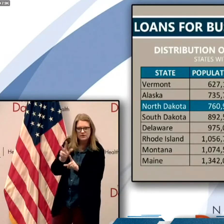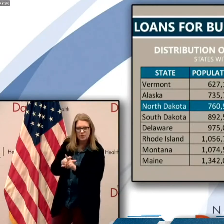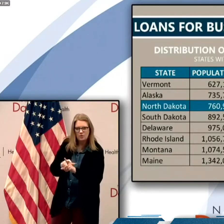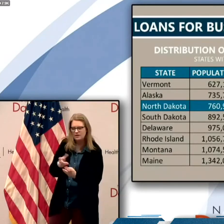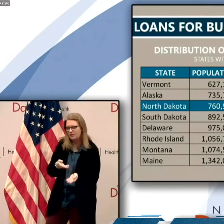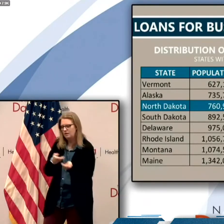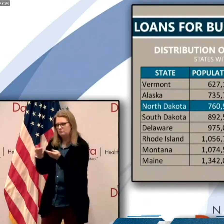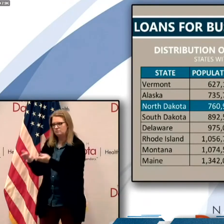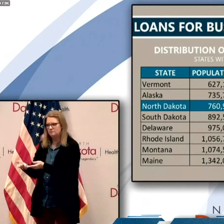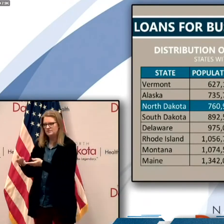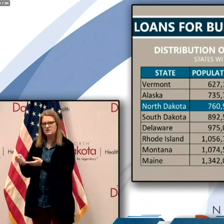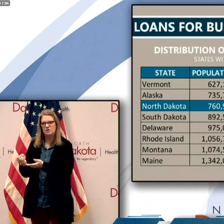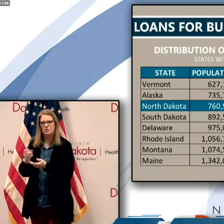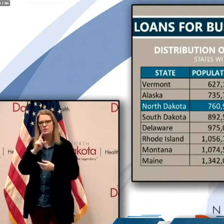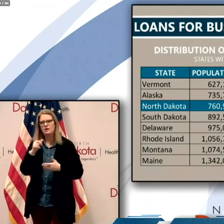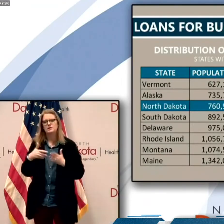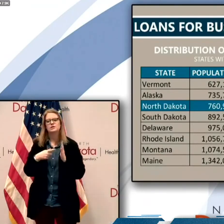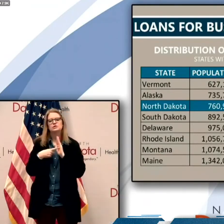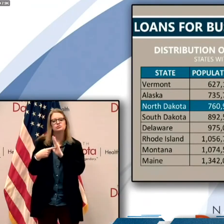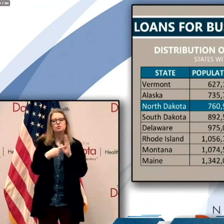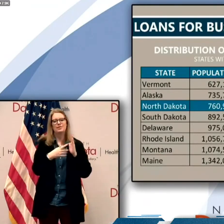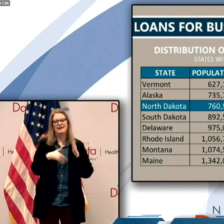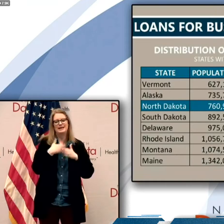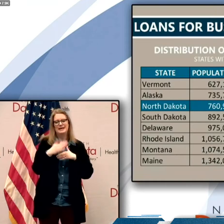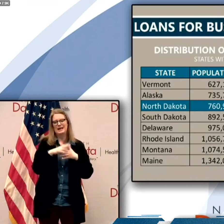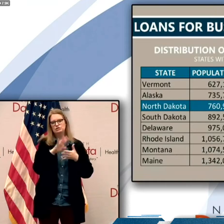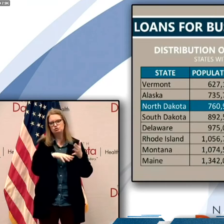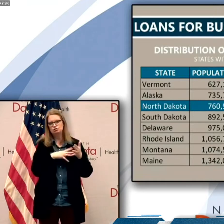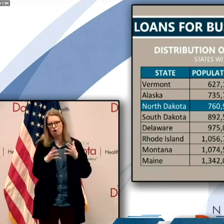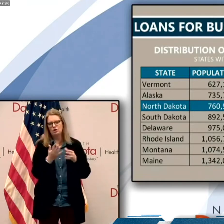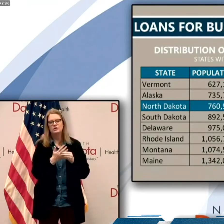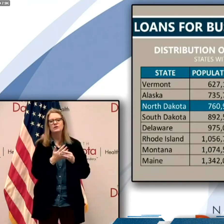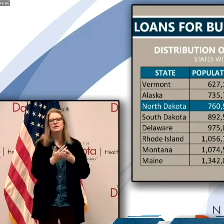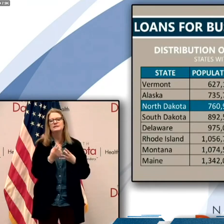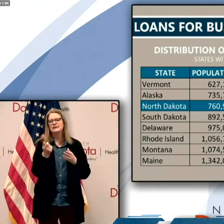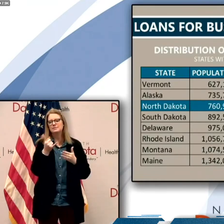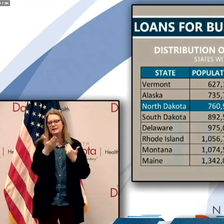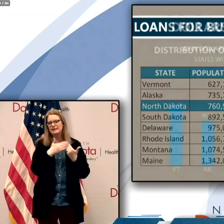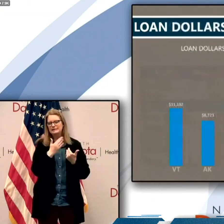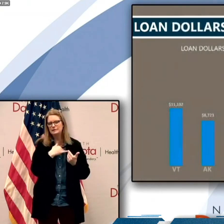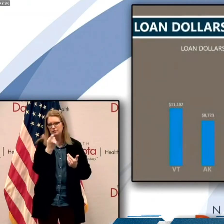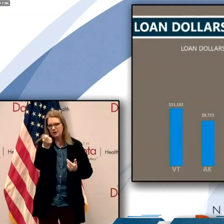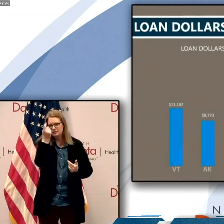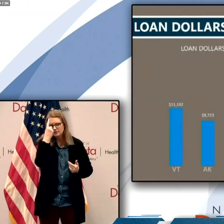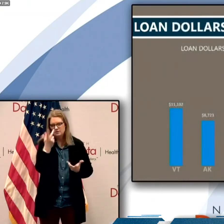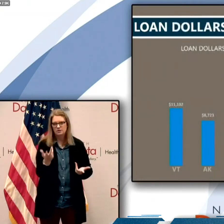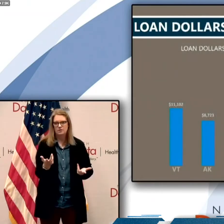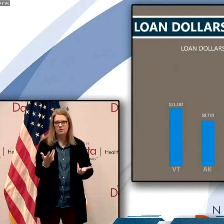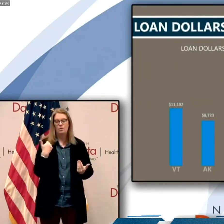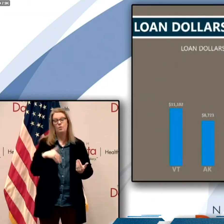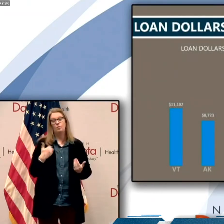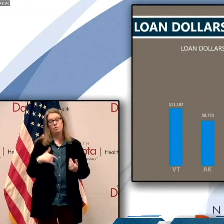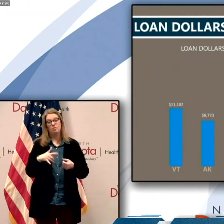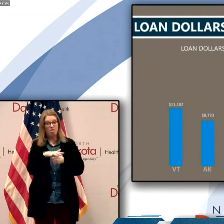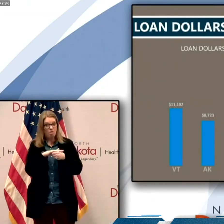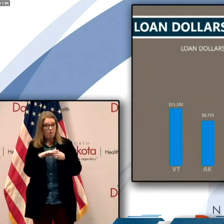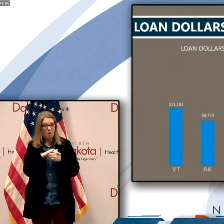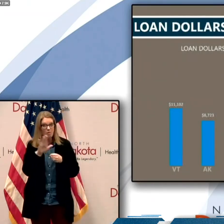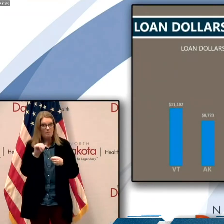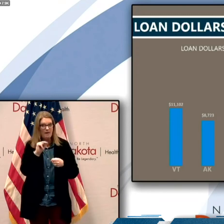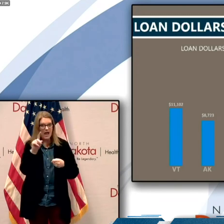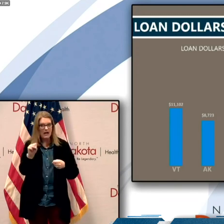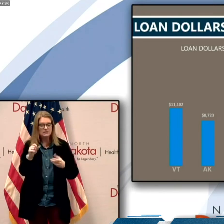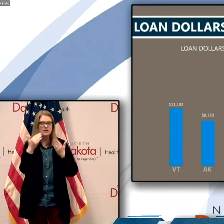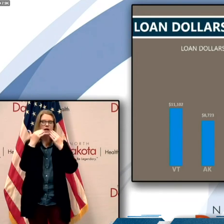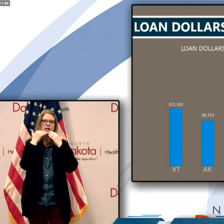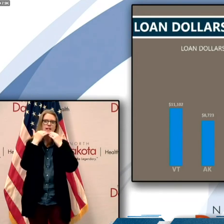customers. And I want to show the next chart because graphically a little bit easier to understand. But I want to say again, thank you to all of our local bankers. I